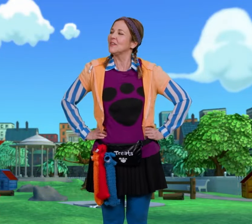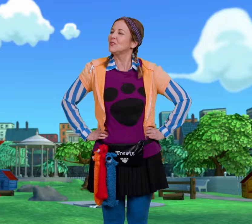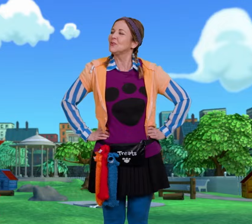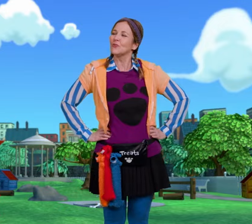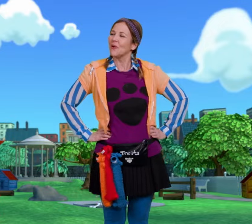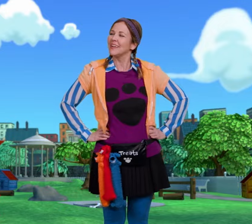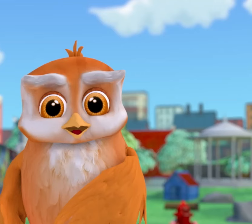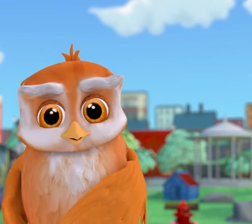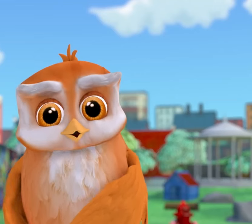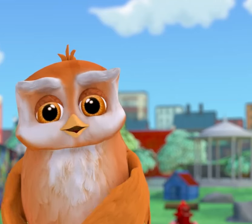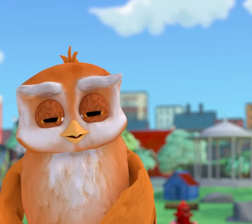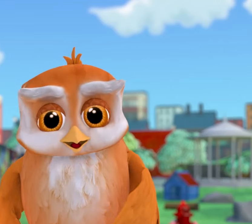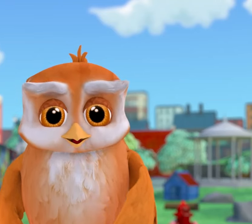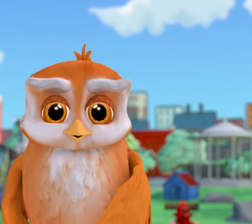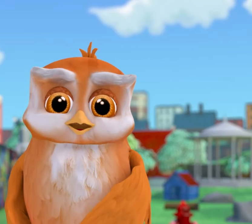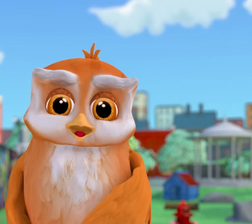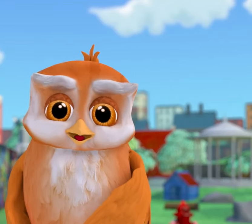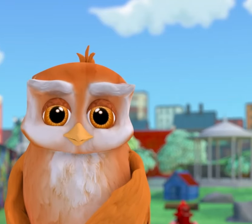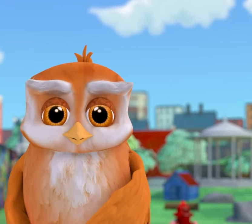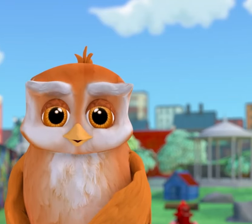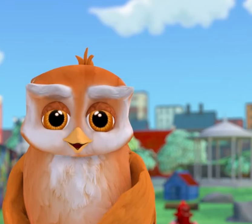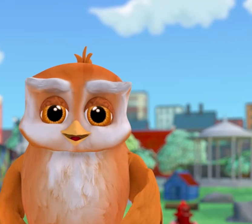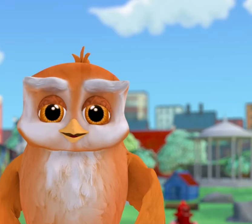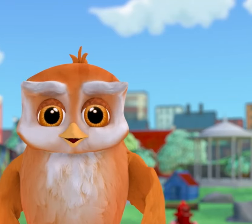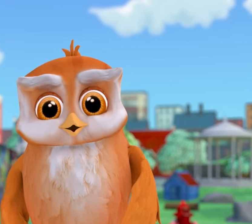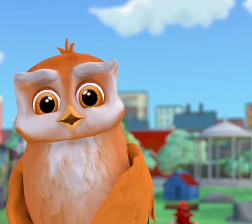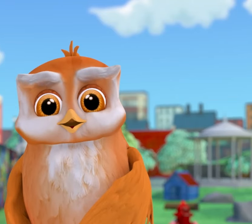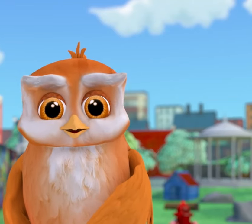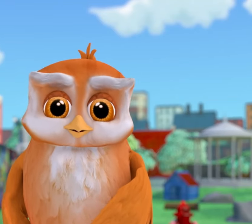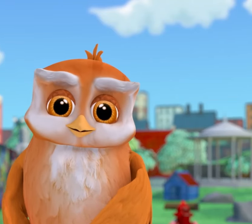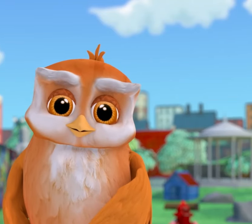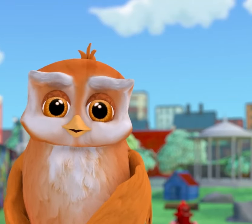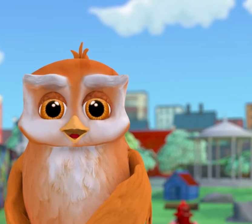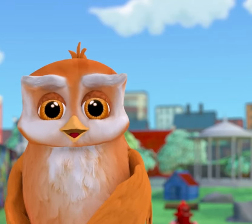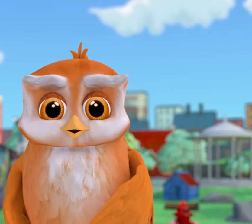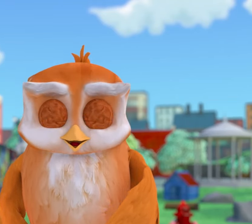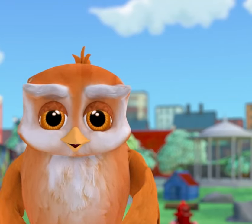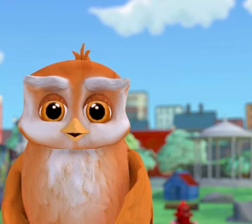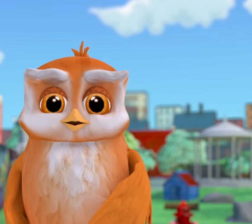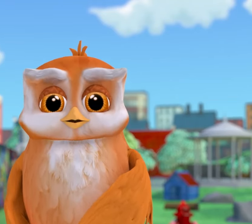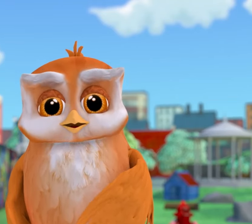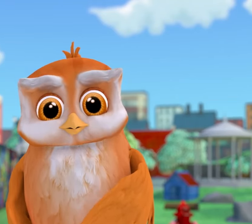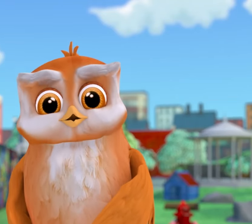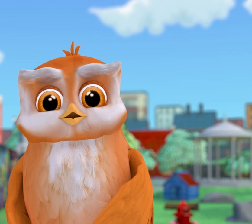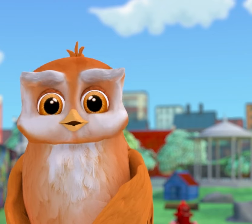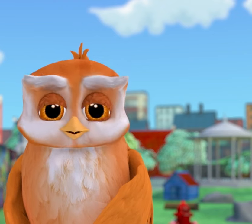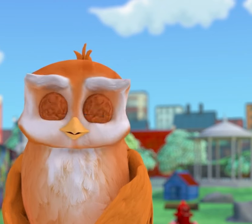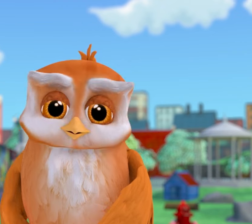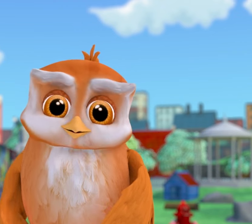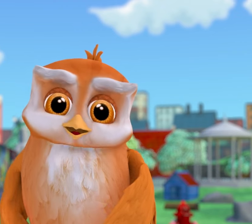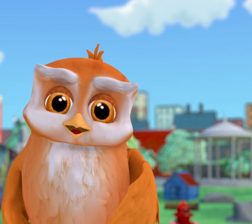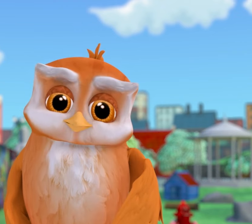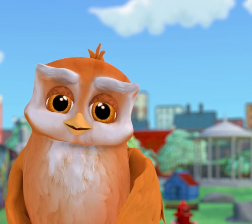gives you Joy Jesus gives me joy yes it's true now let's hear it from you tell